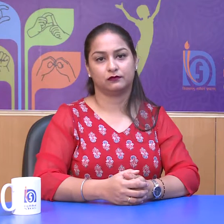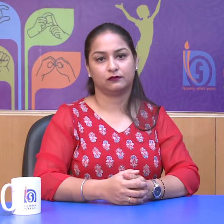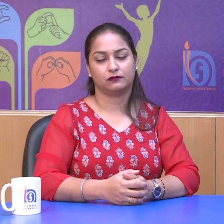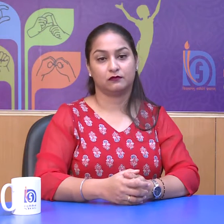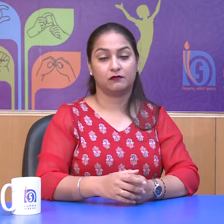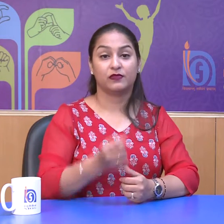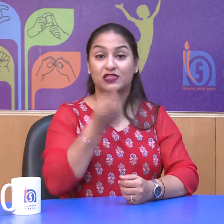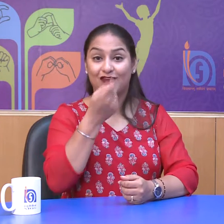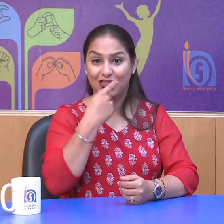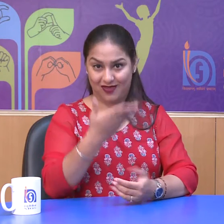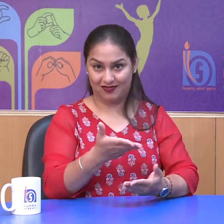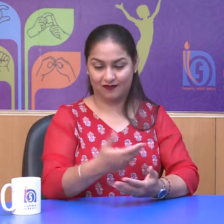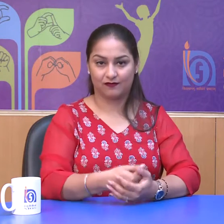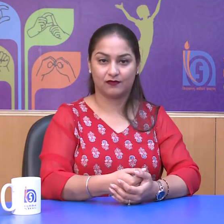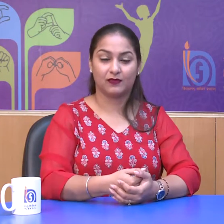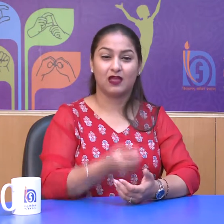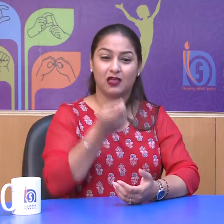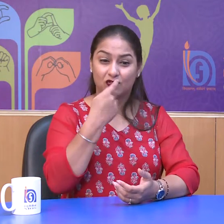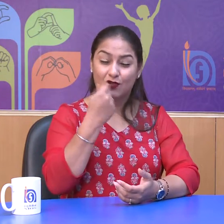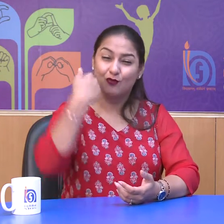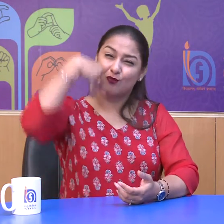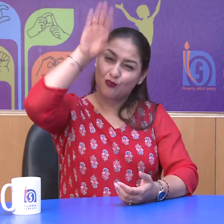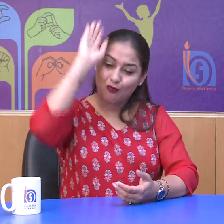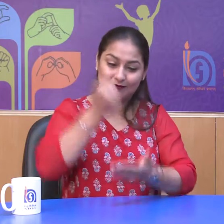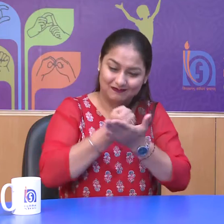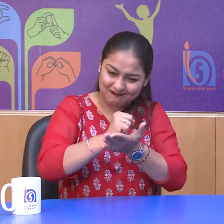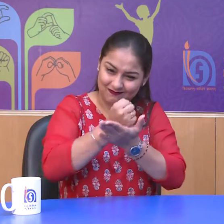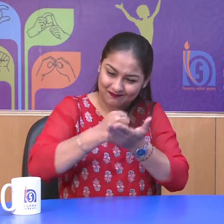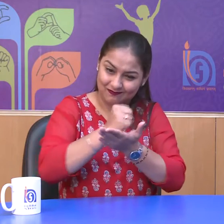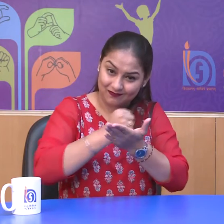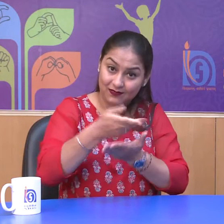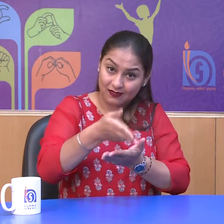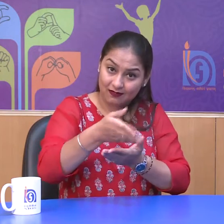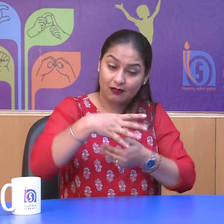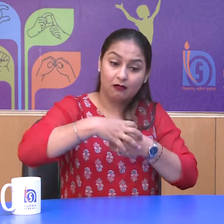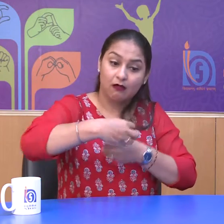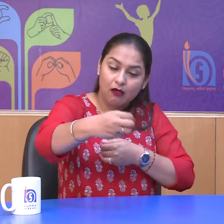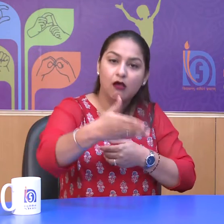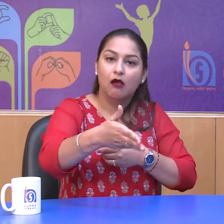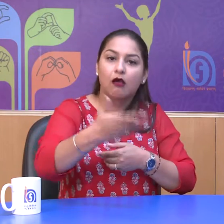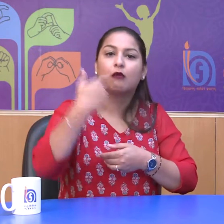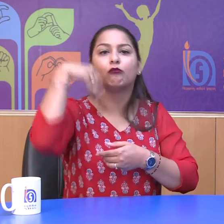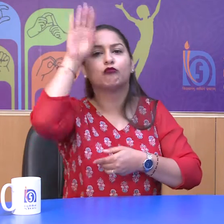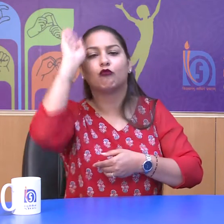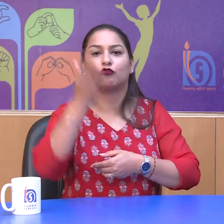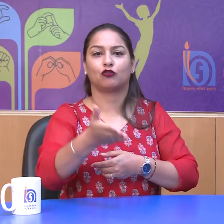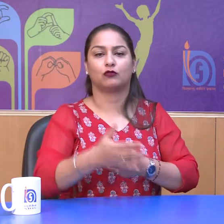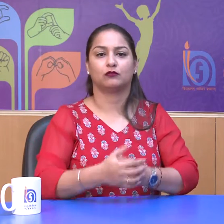Medicine. Ayurveda, as a branch of medicine, did gain